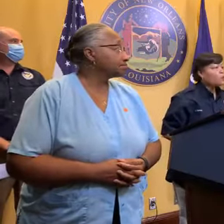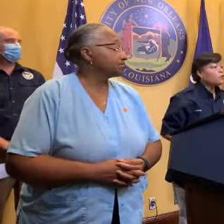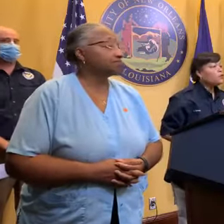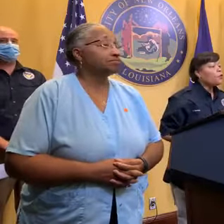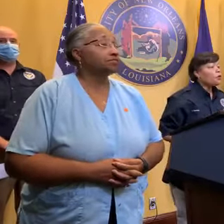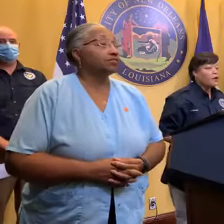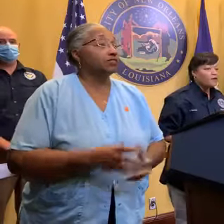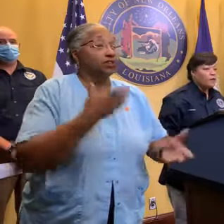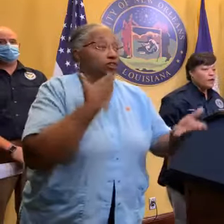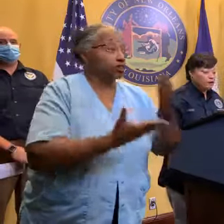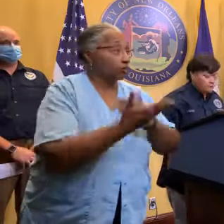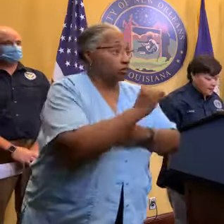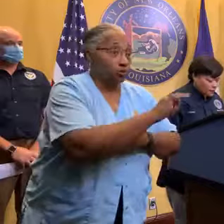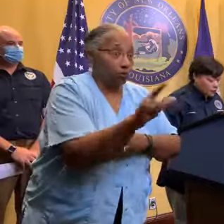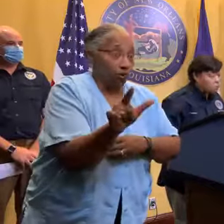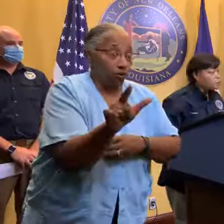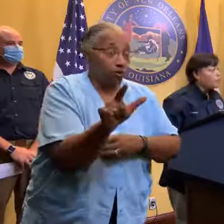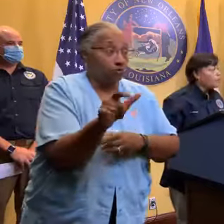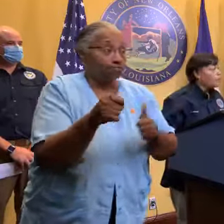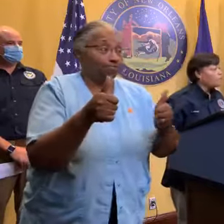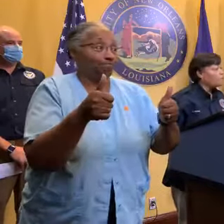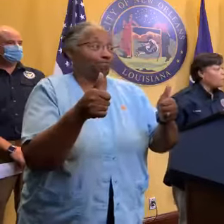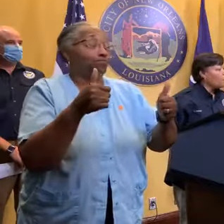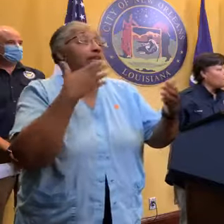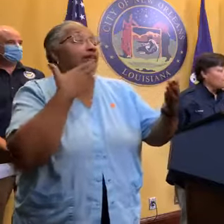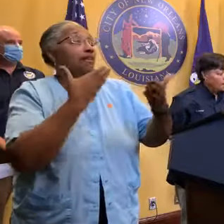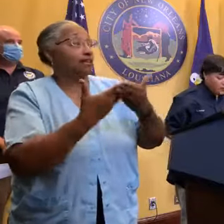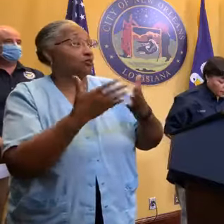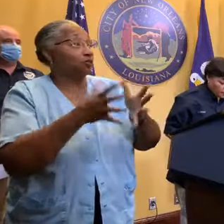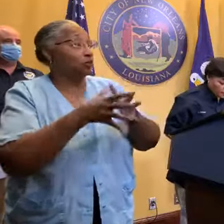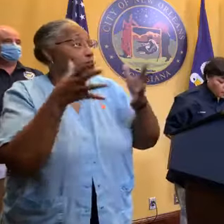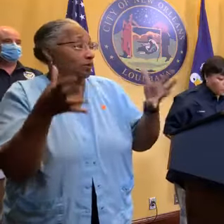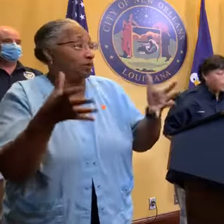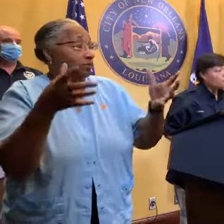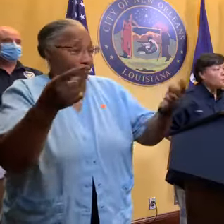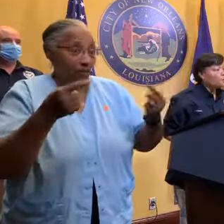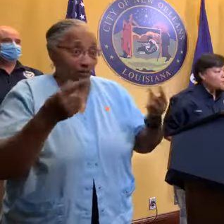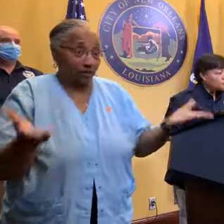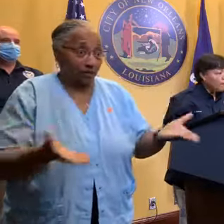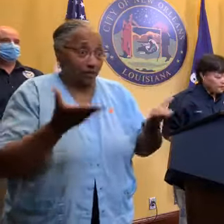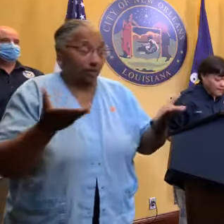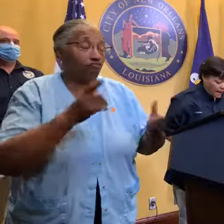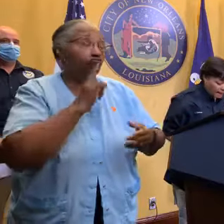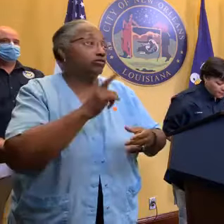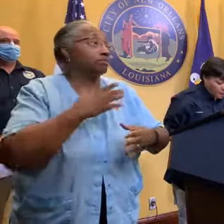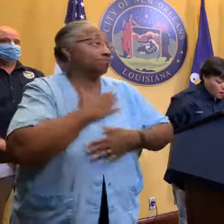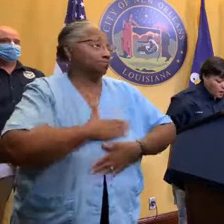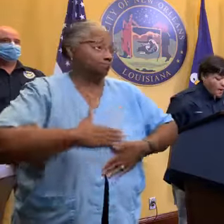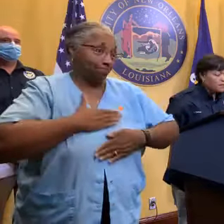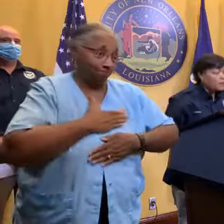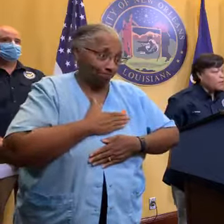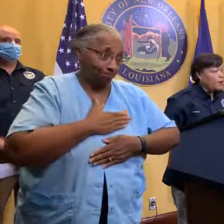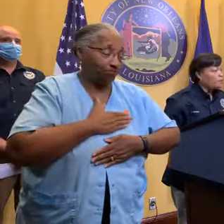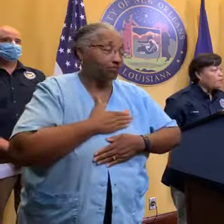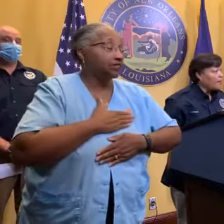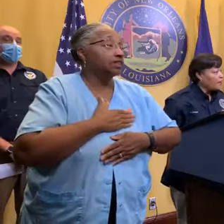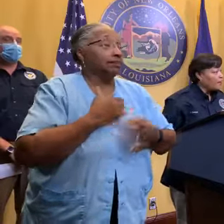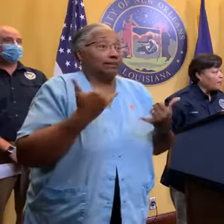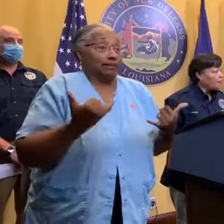Well, good morning, everyone, and thank you so much for being here. We do appreciate that as we